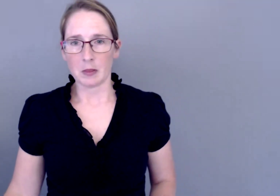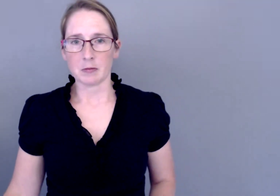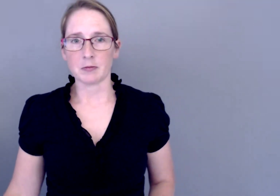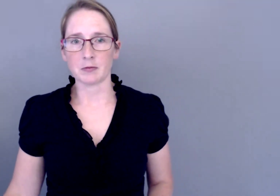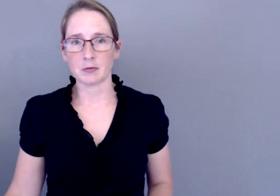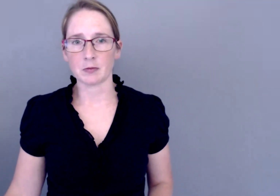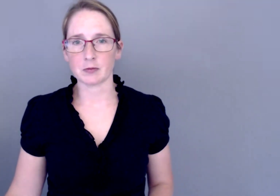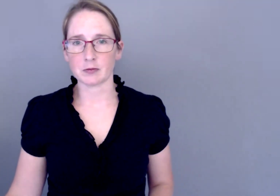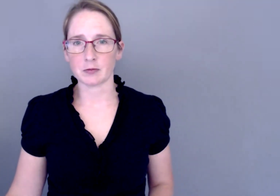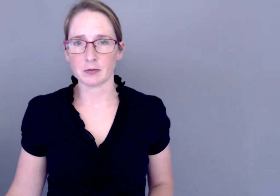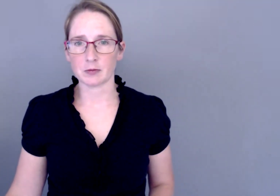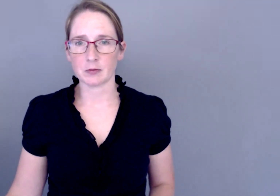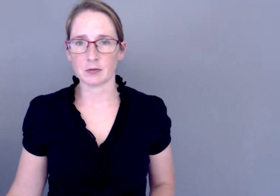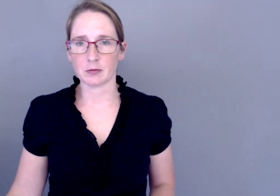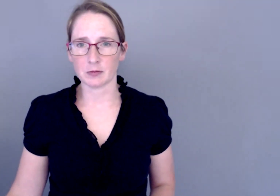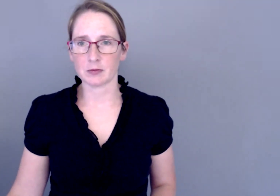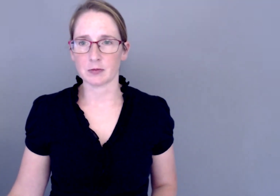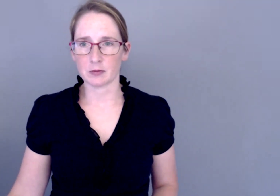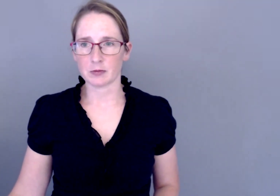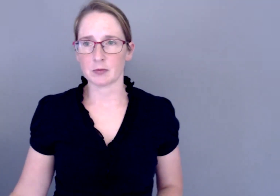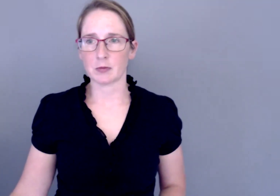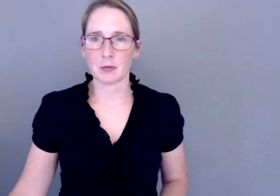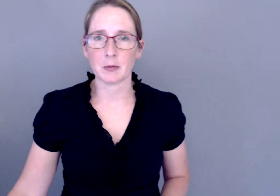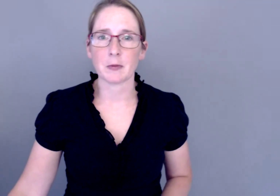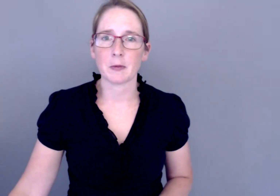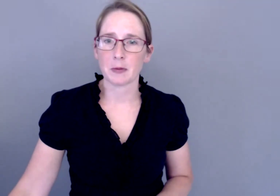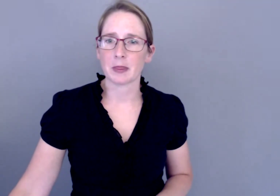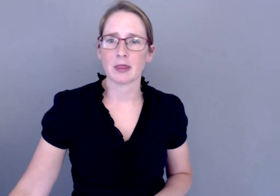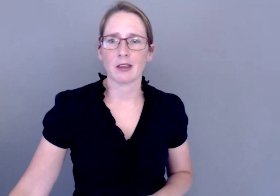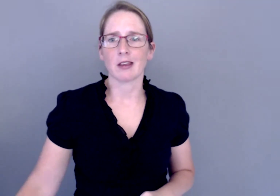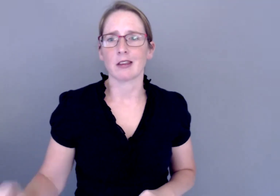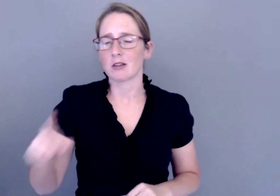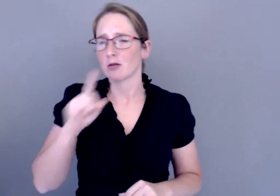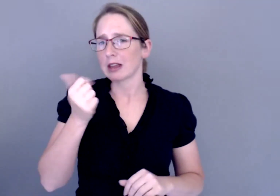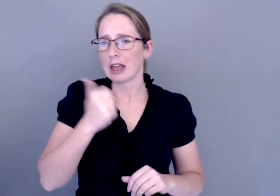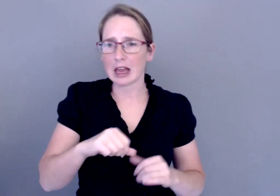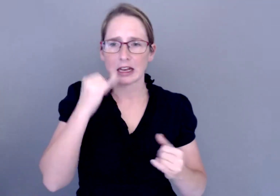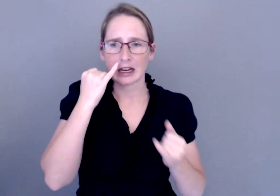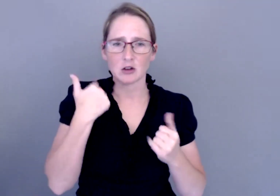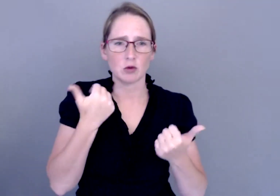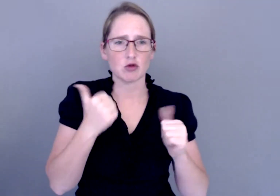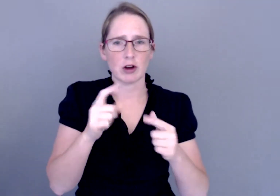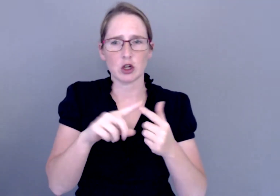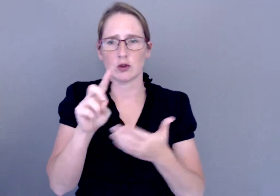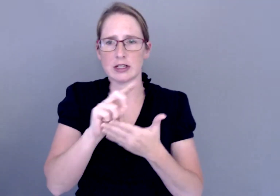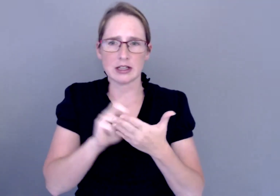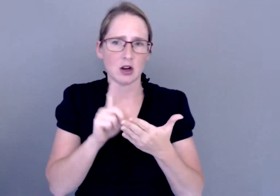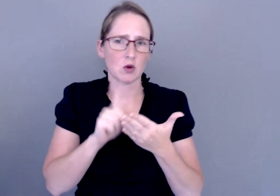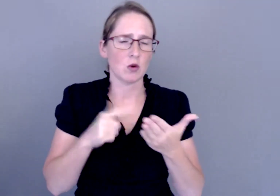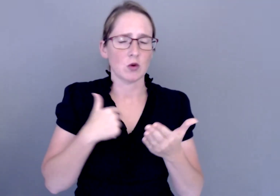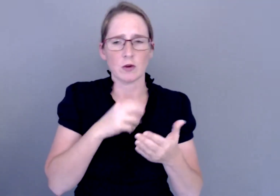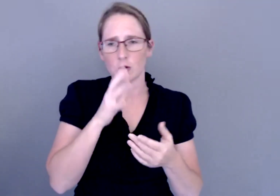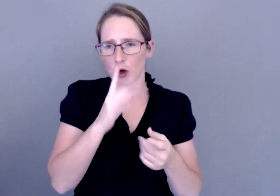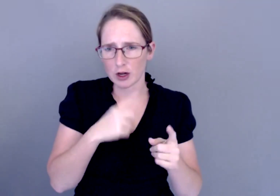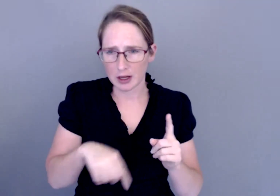Are there other thoughts or questions that you have, or even ideas that as we're trying to design what we're talking